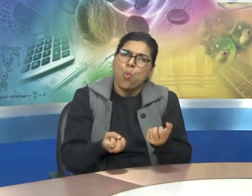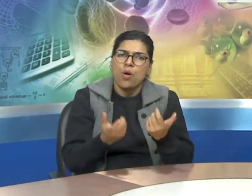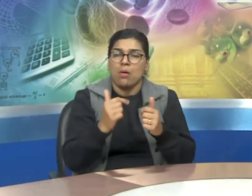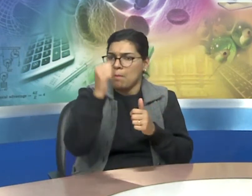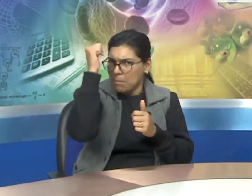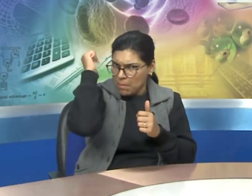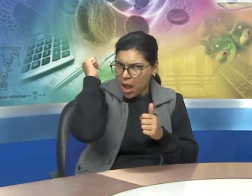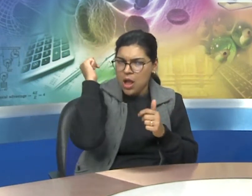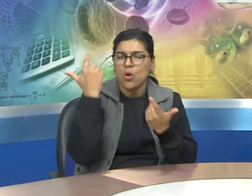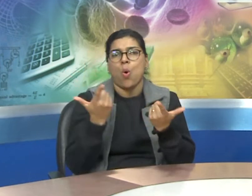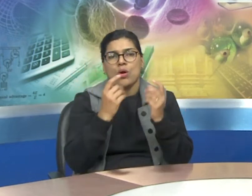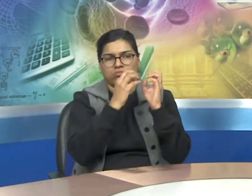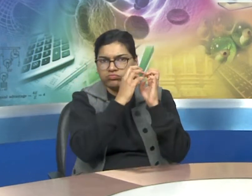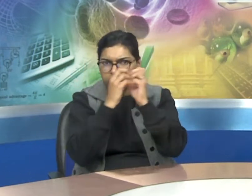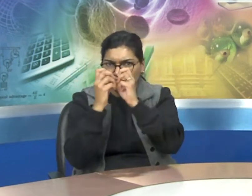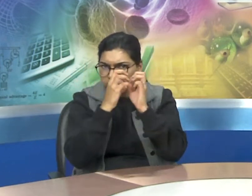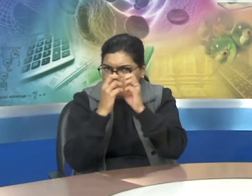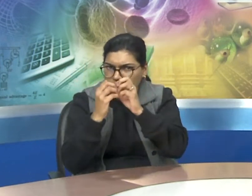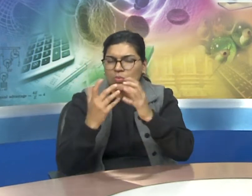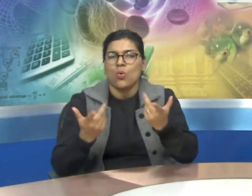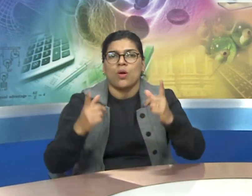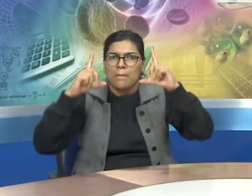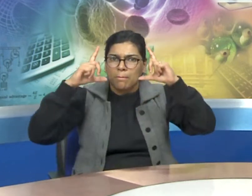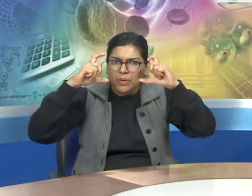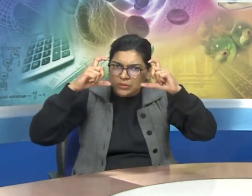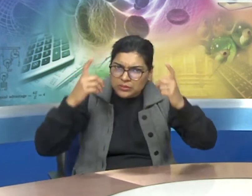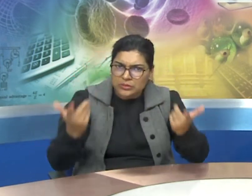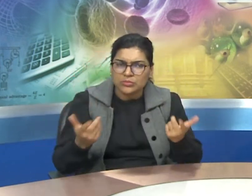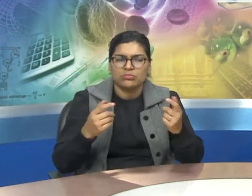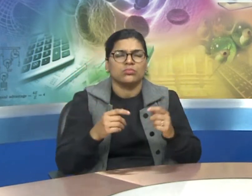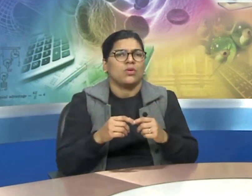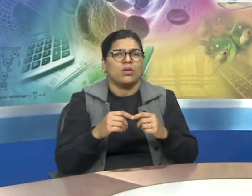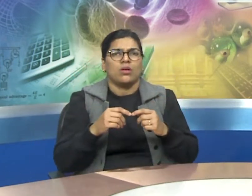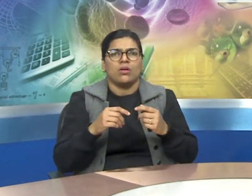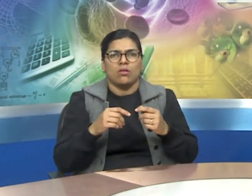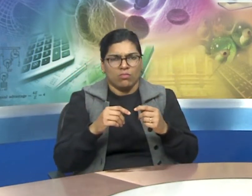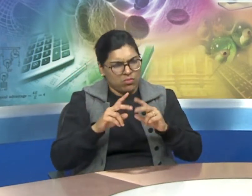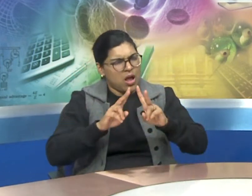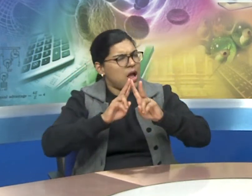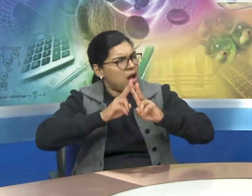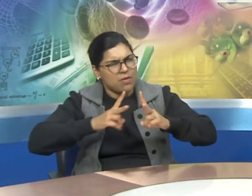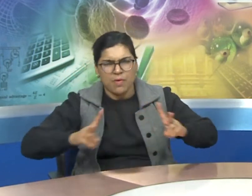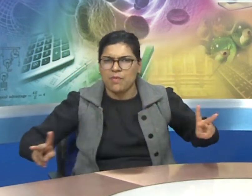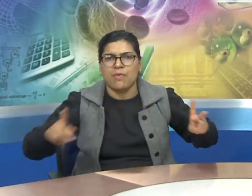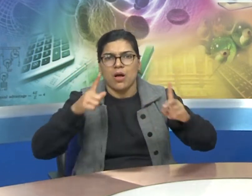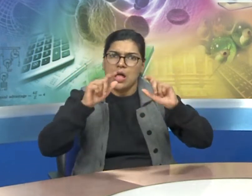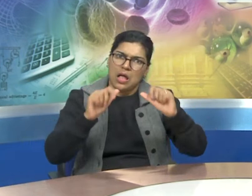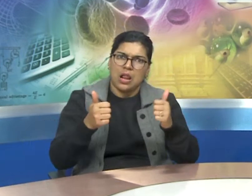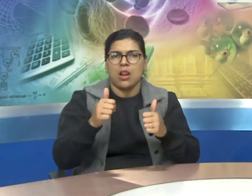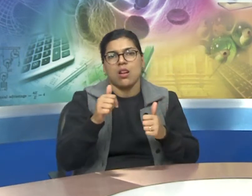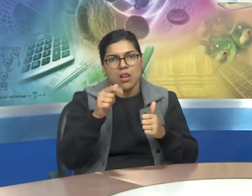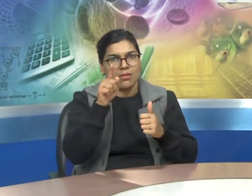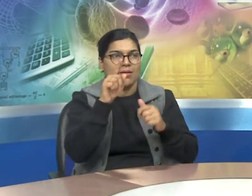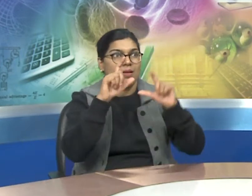or from upside to downside, from right corner to the left corner. So there are different variations